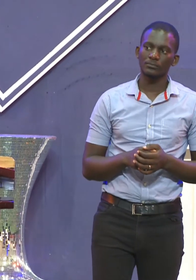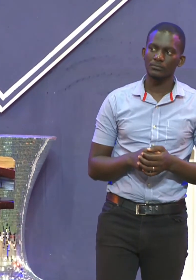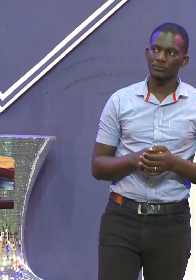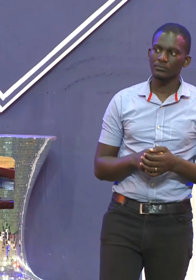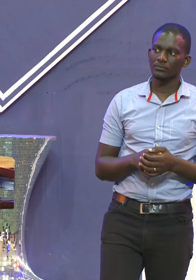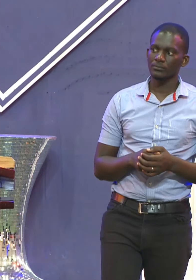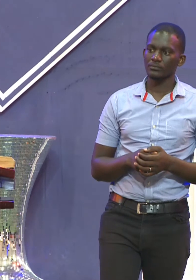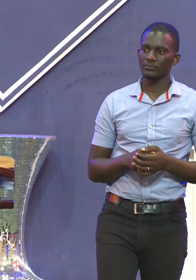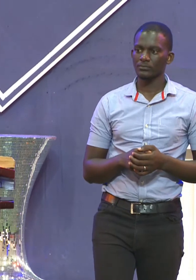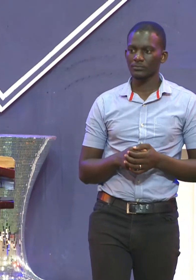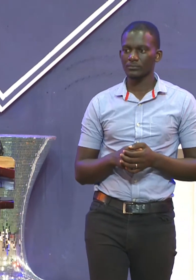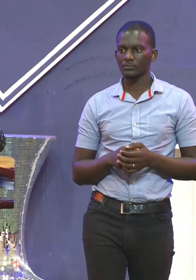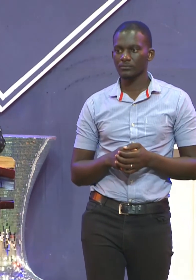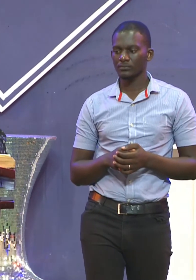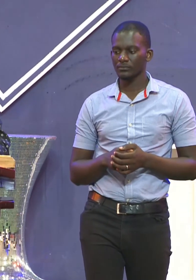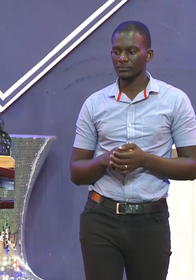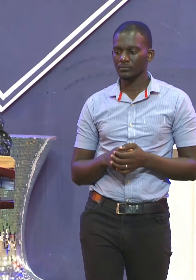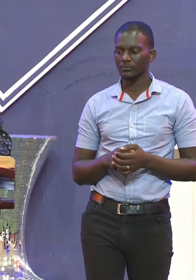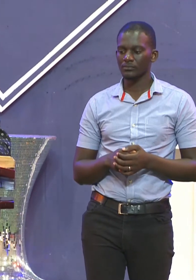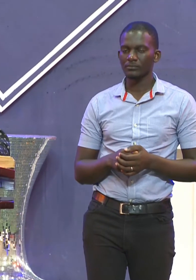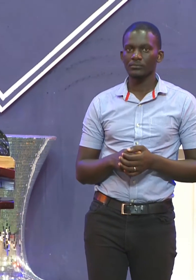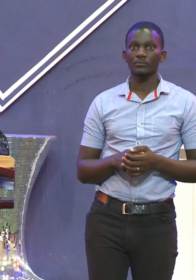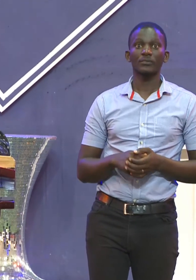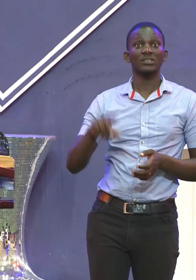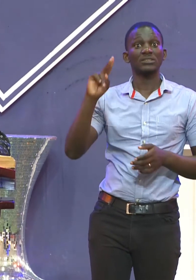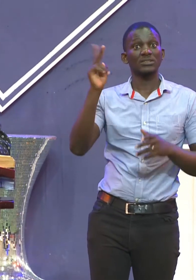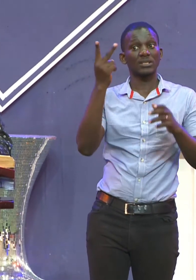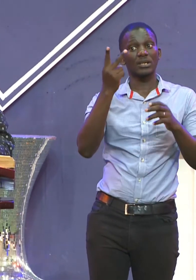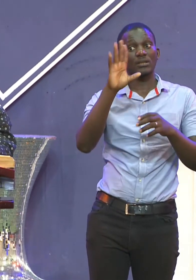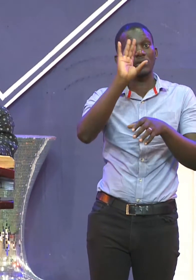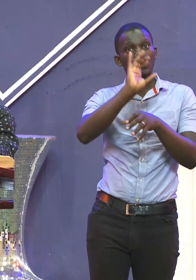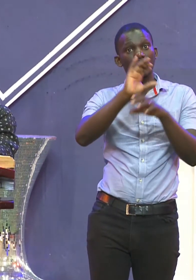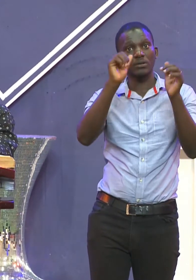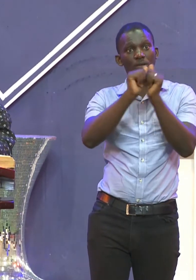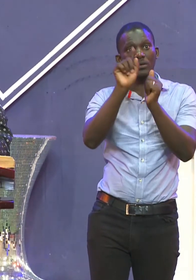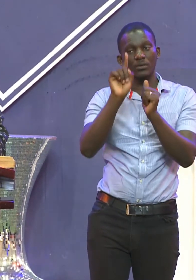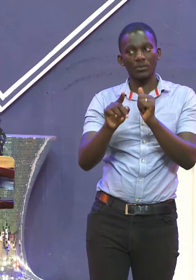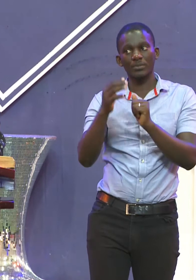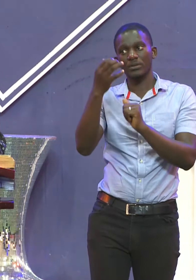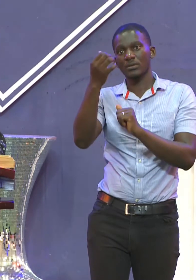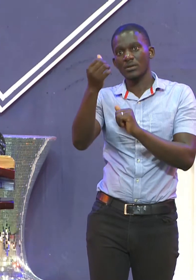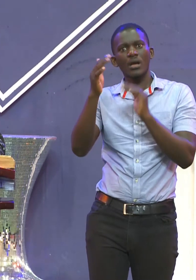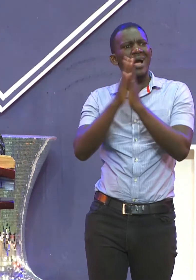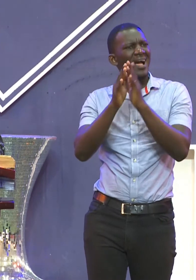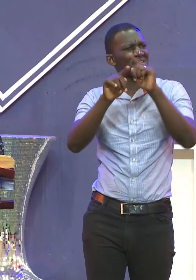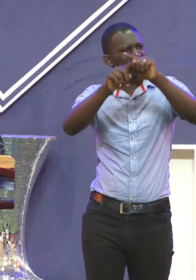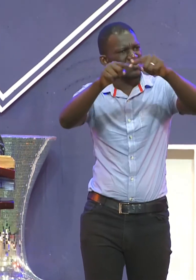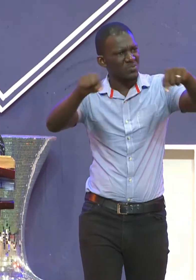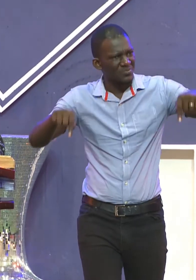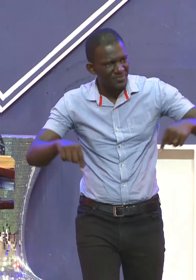No, sorry. Second. Abakolise ekyekubiri 10 mukaga. 2 Corinthians 10. Era nga